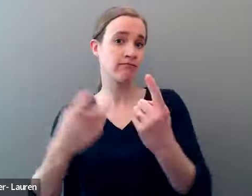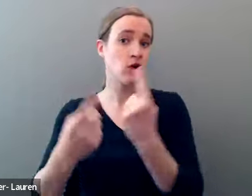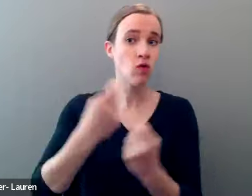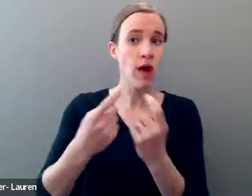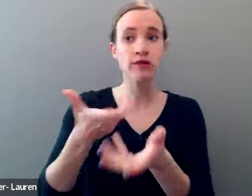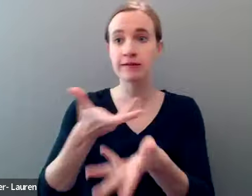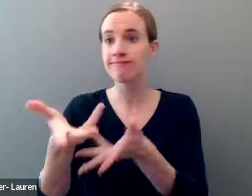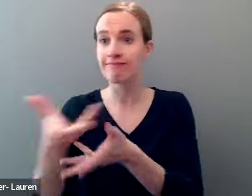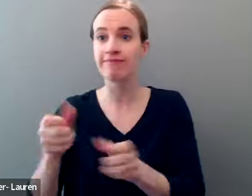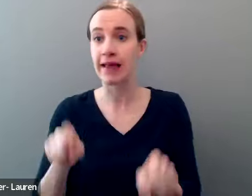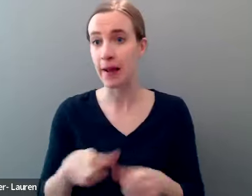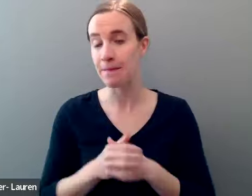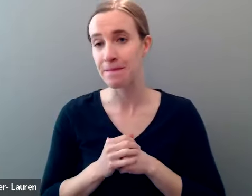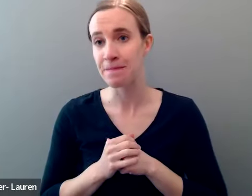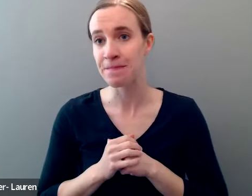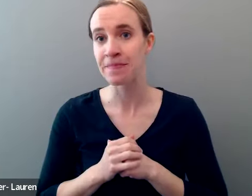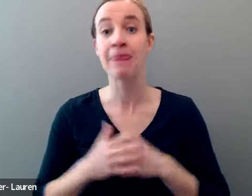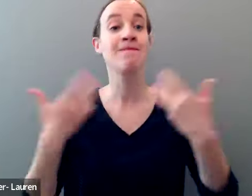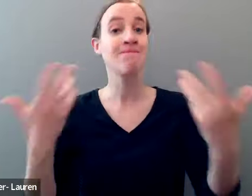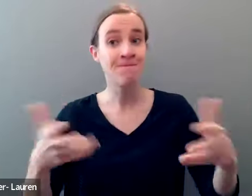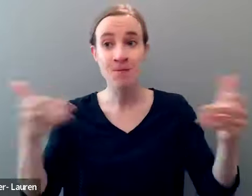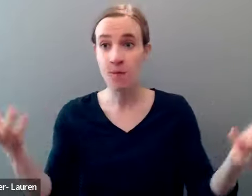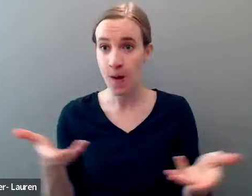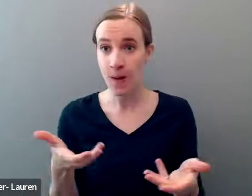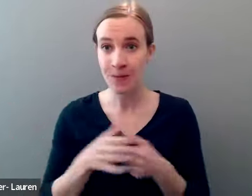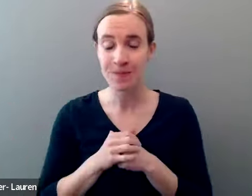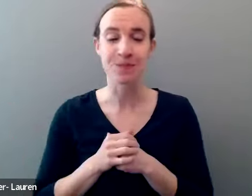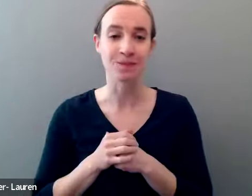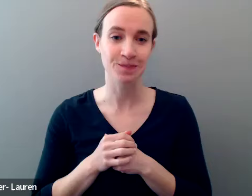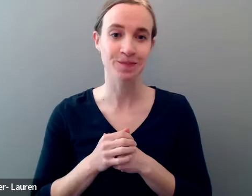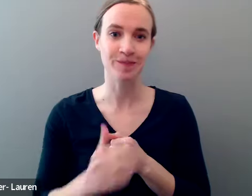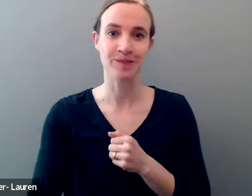interaction. So welcome. All